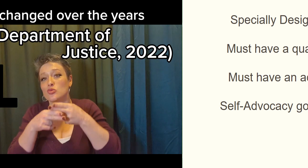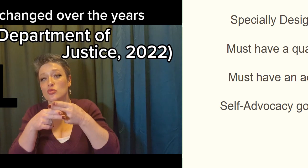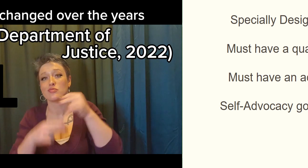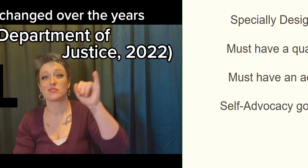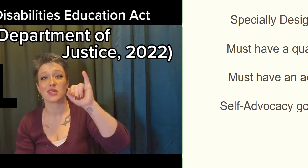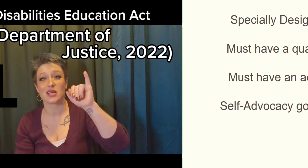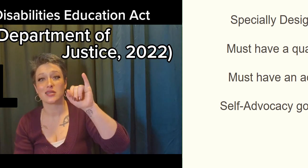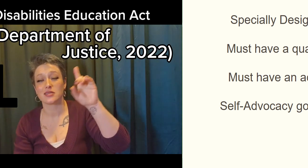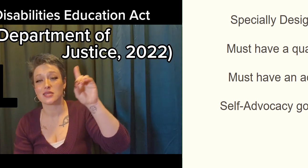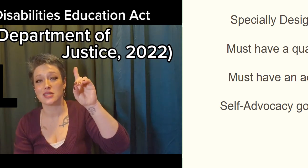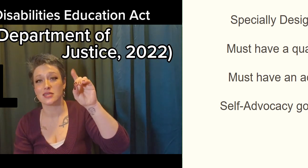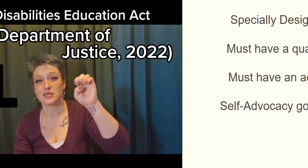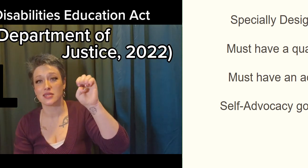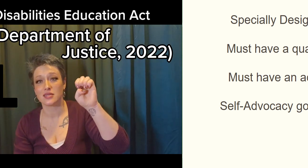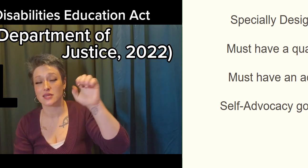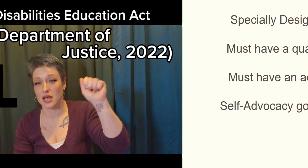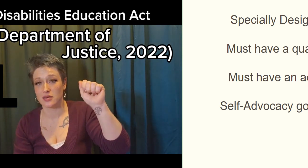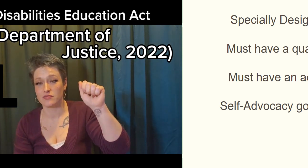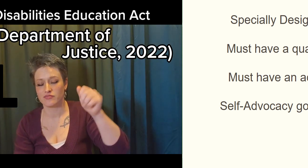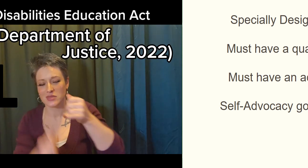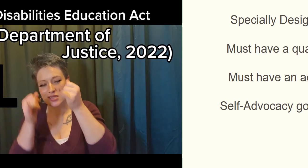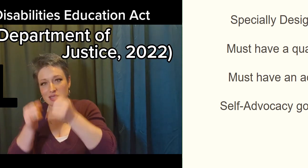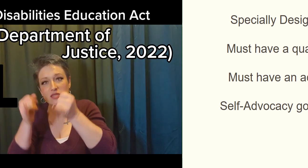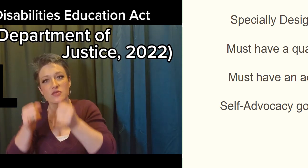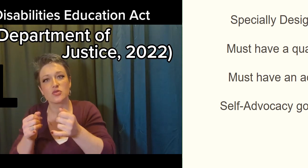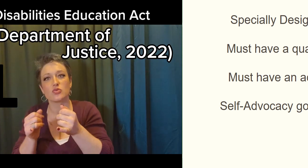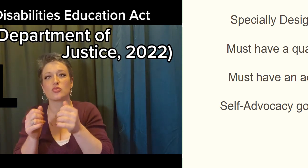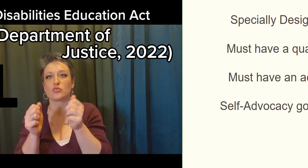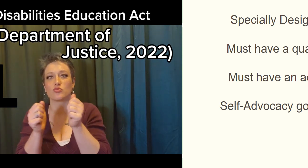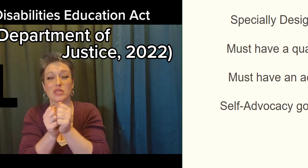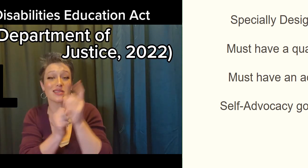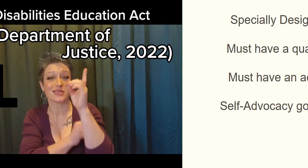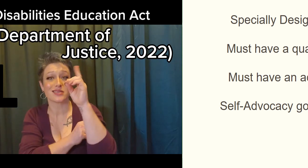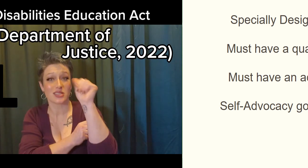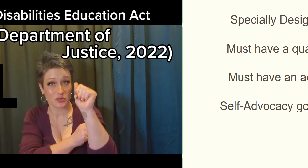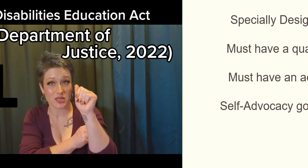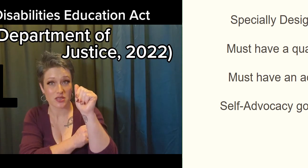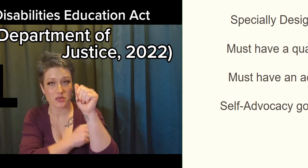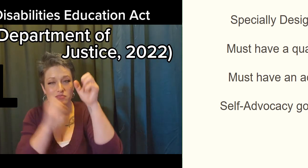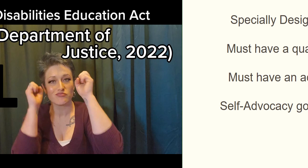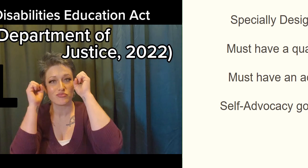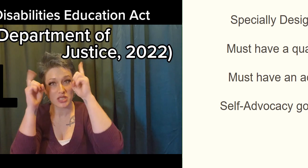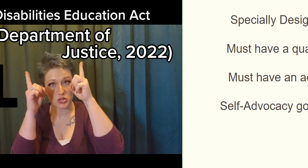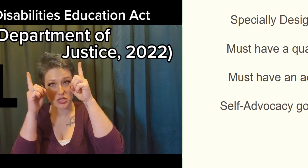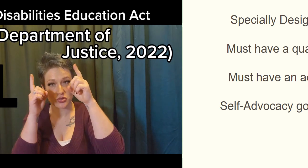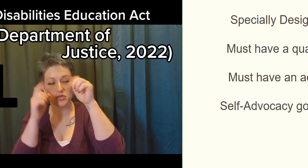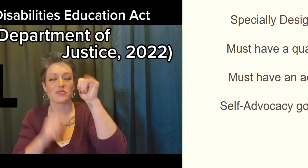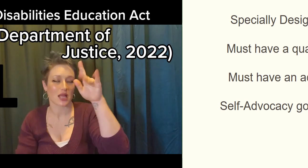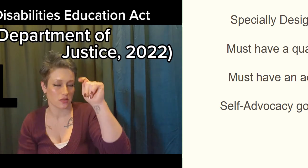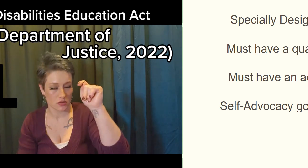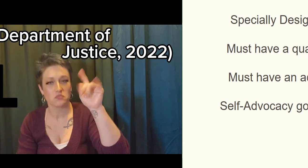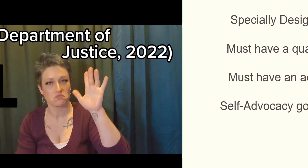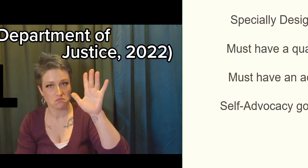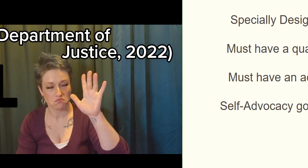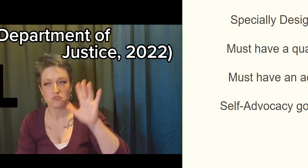years. And now it's called IDEA, the Individuals with Disabilities Education Act.